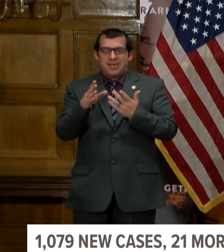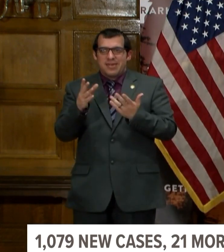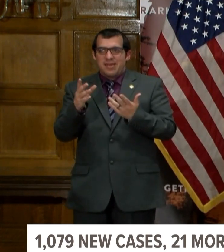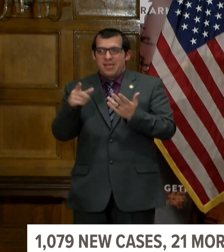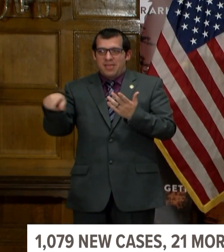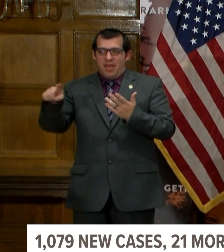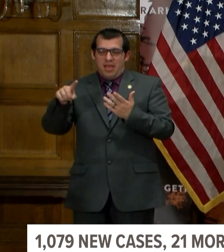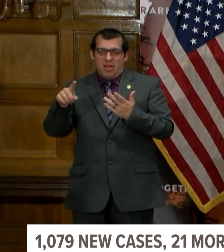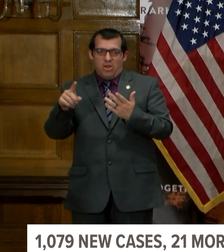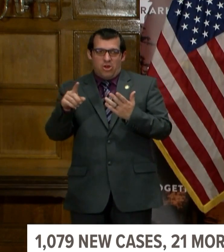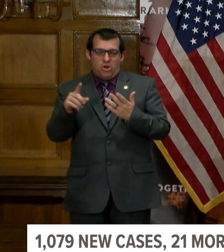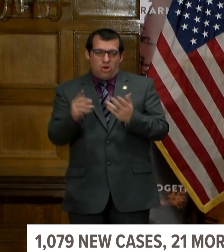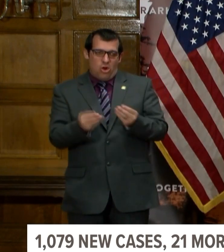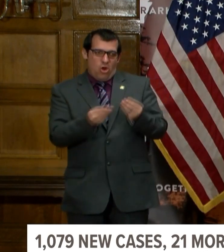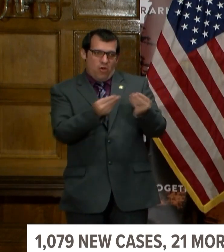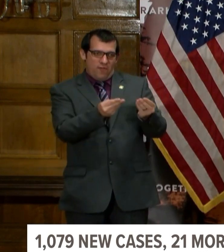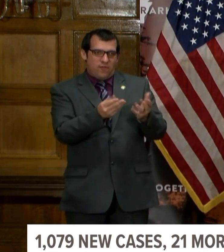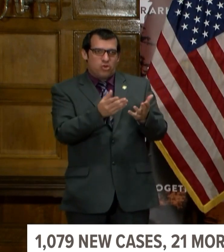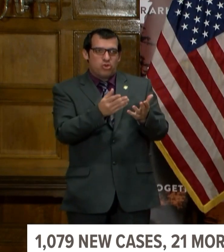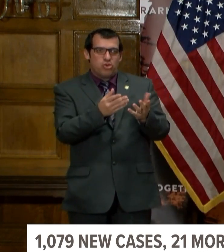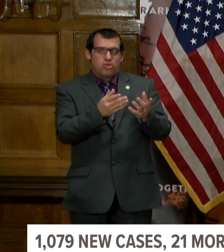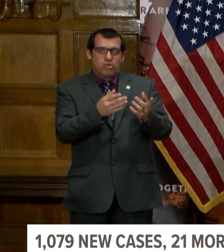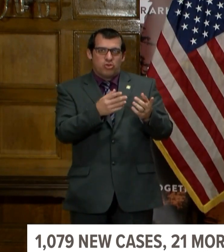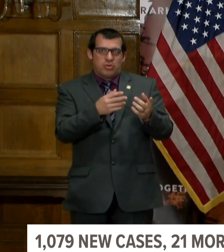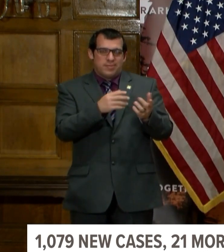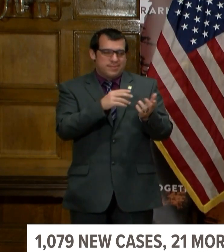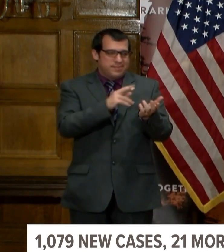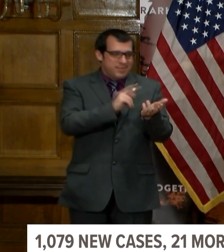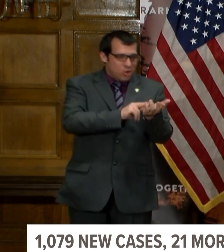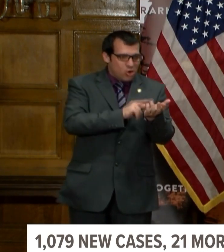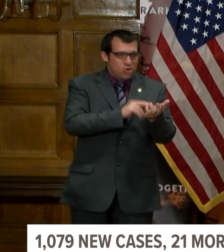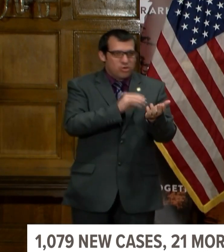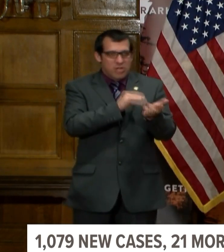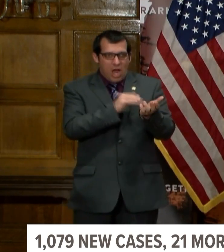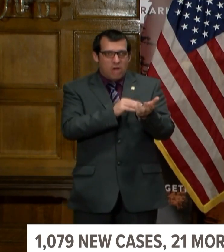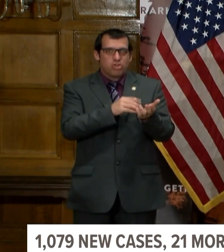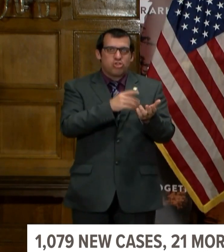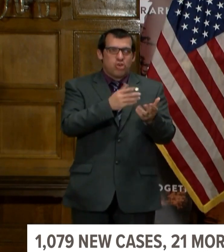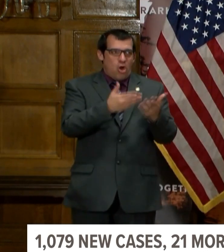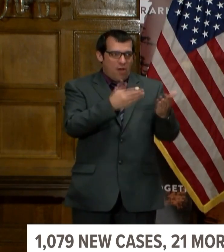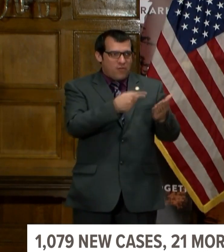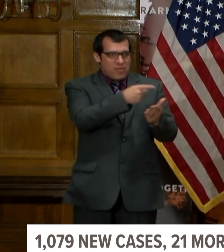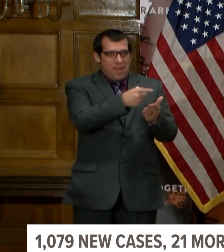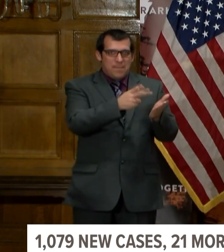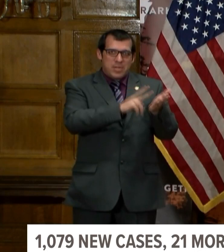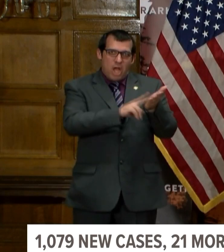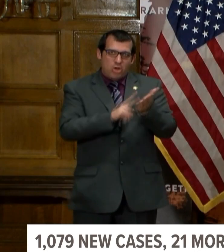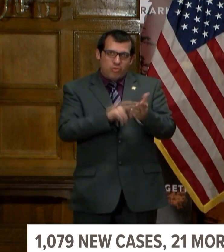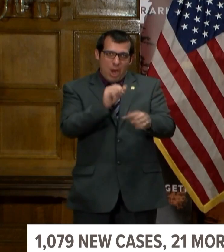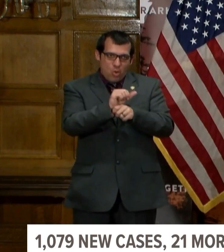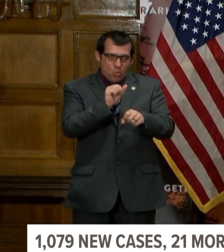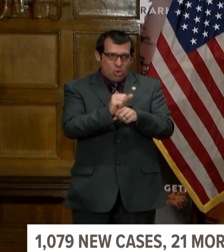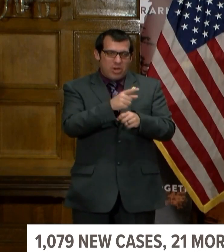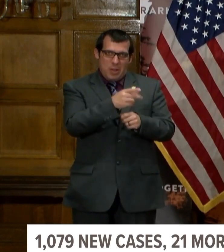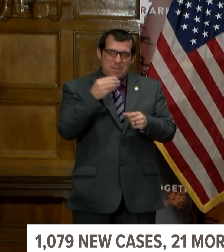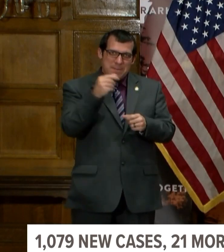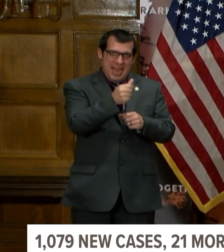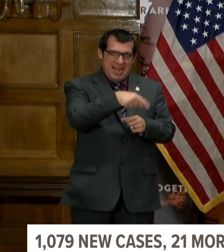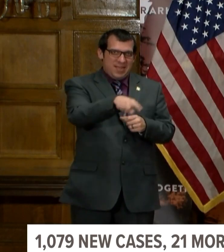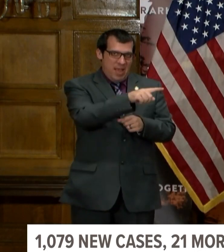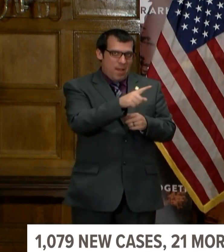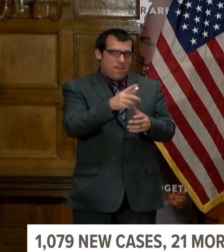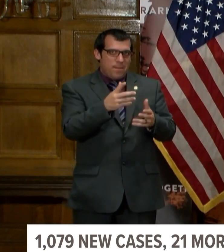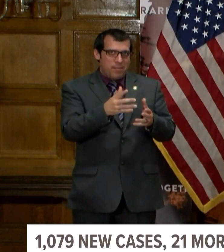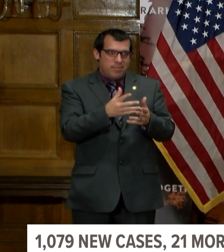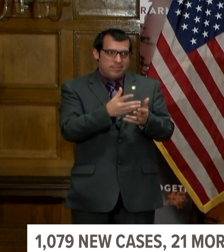to healthcare professionals to work on contract and are paying them high dollars to do that.